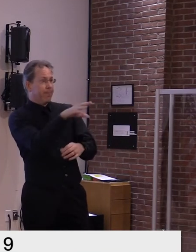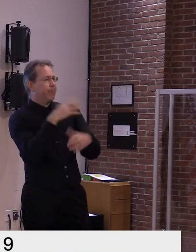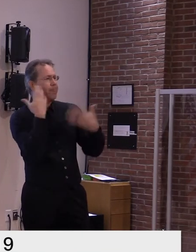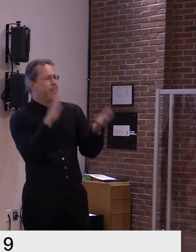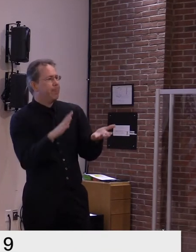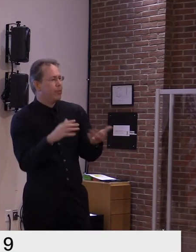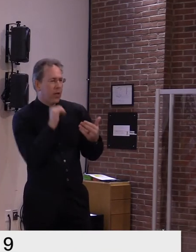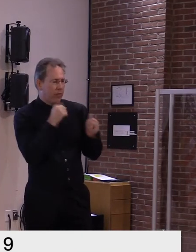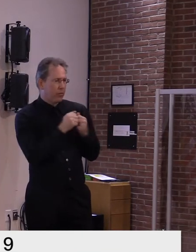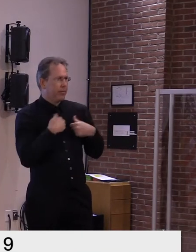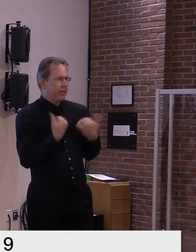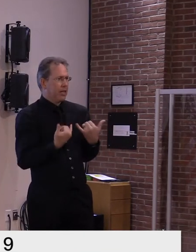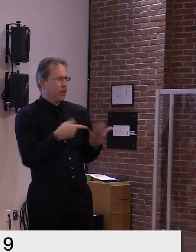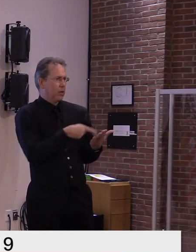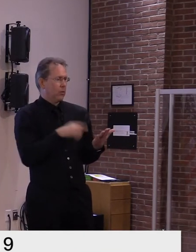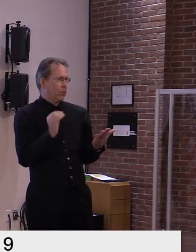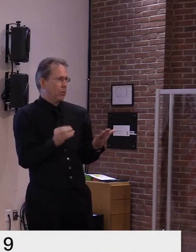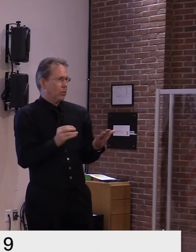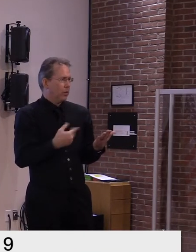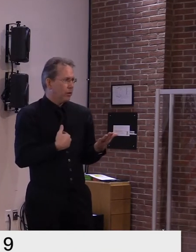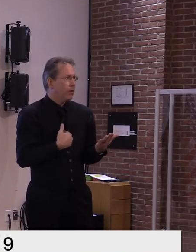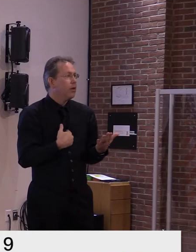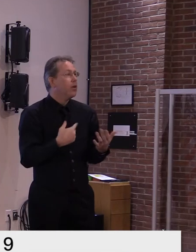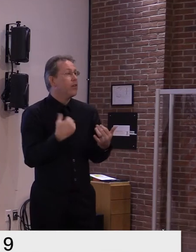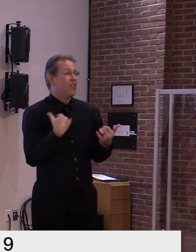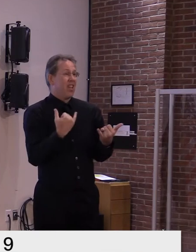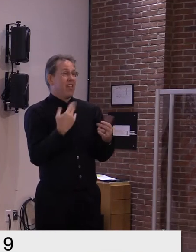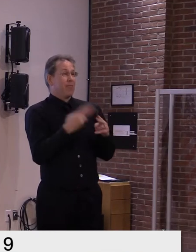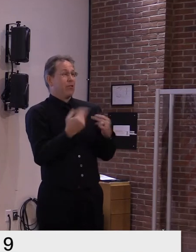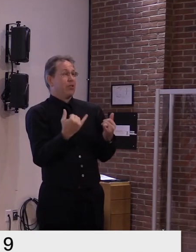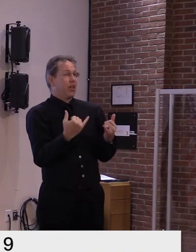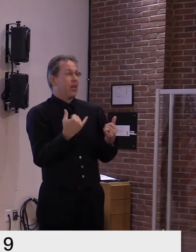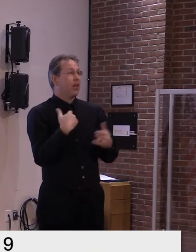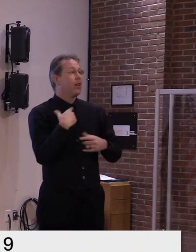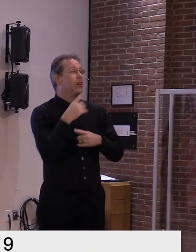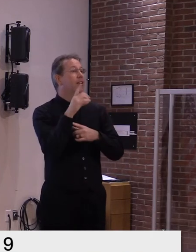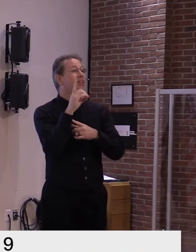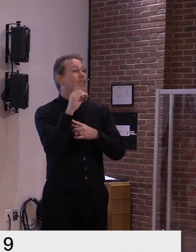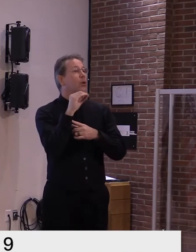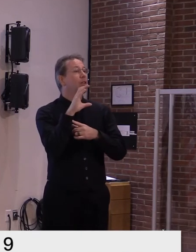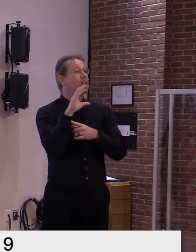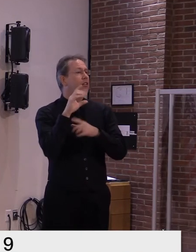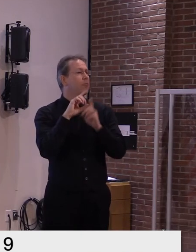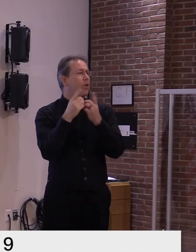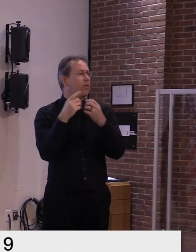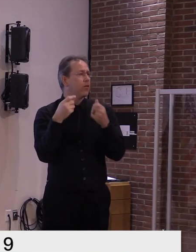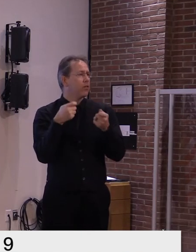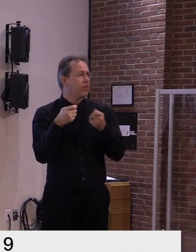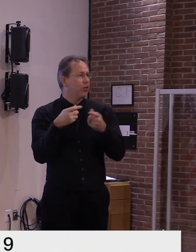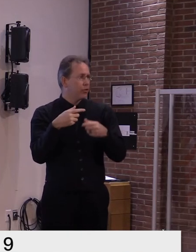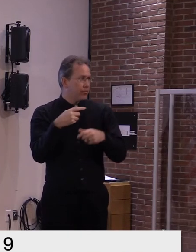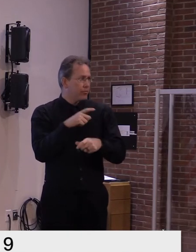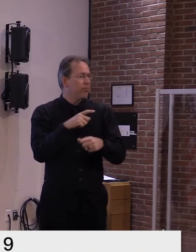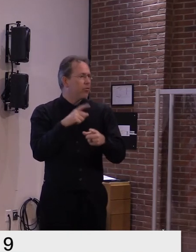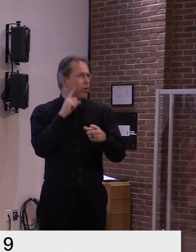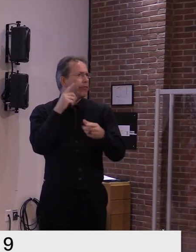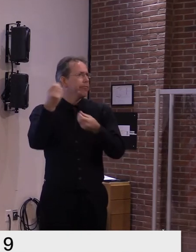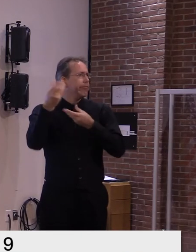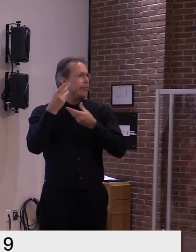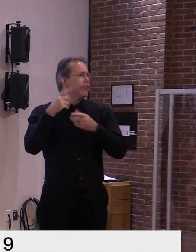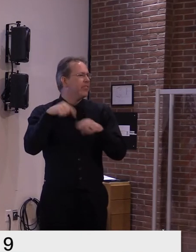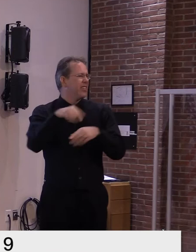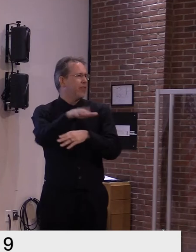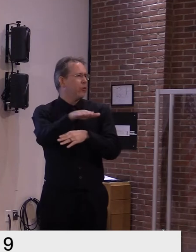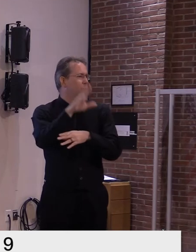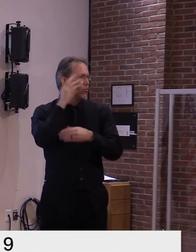the Department of Corrections is going to be doing a press release this afternoon. I will say the bulk